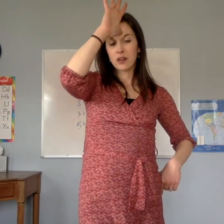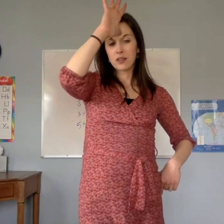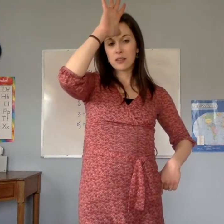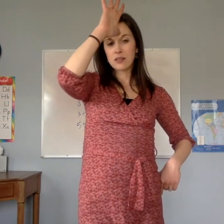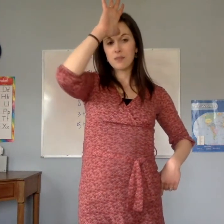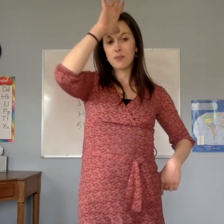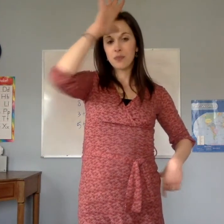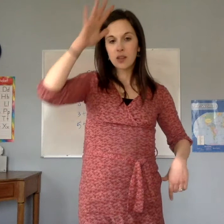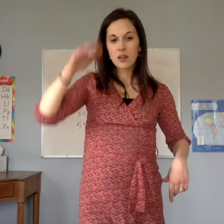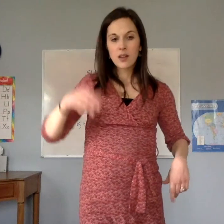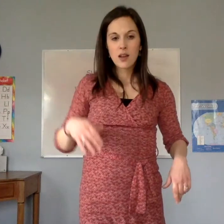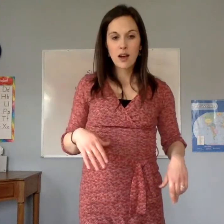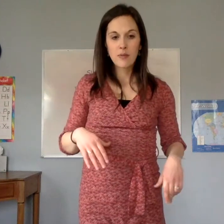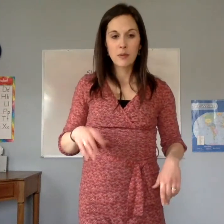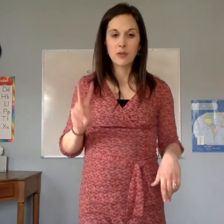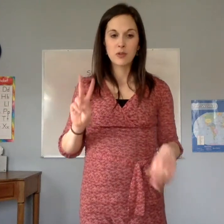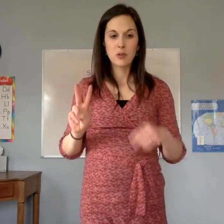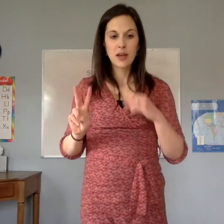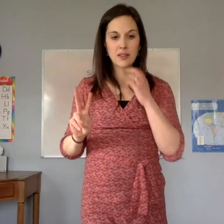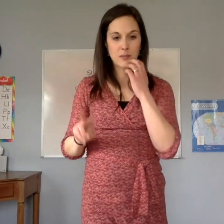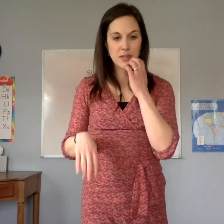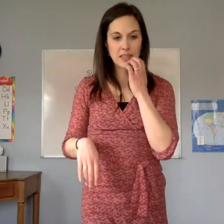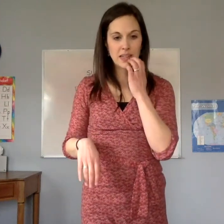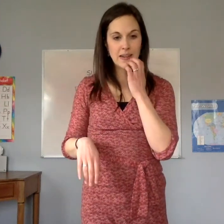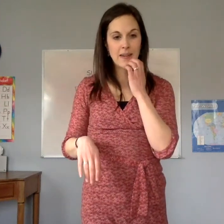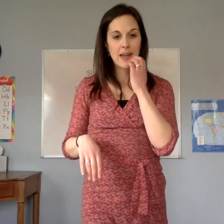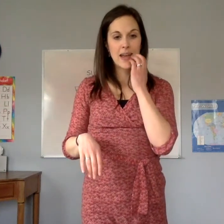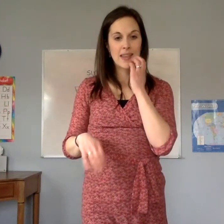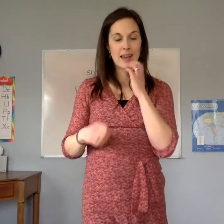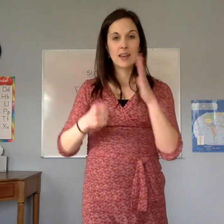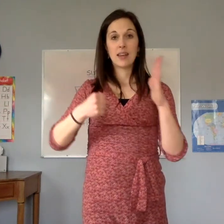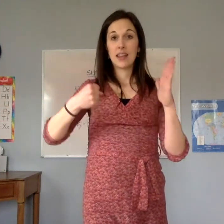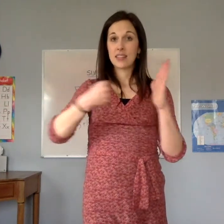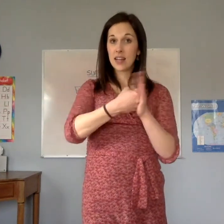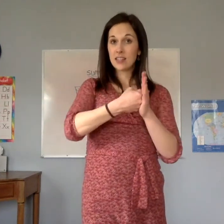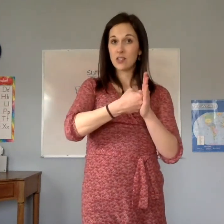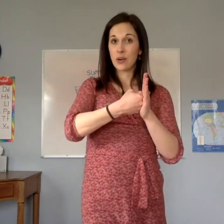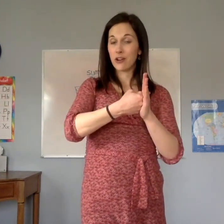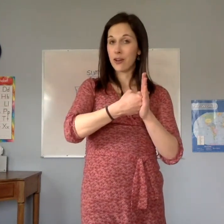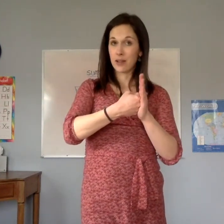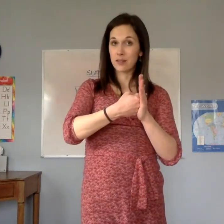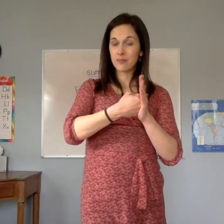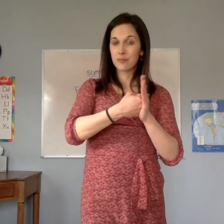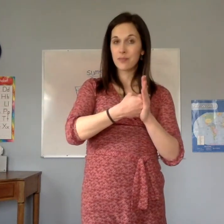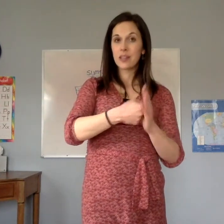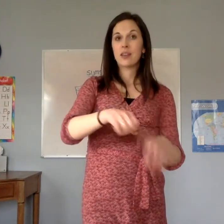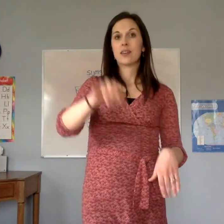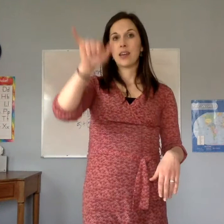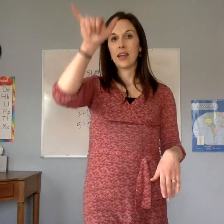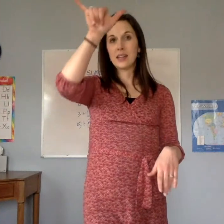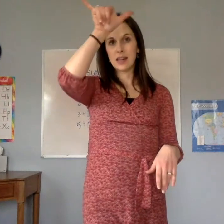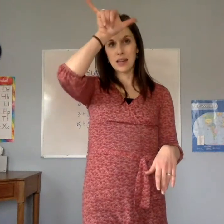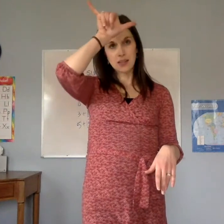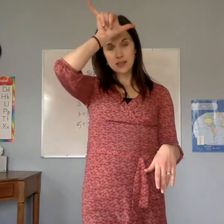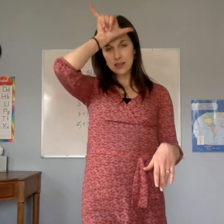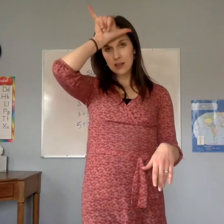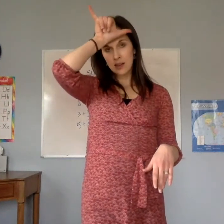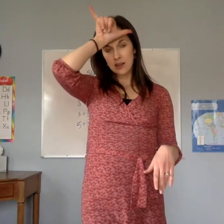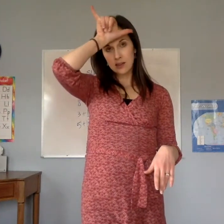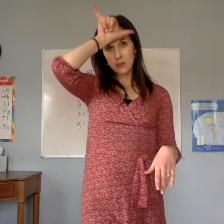patriarchs. Then we do 2000 BC, and then Hittites, you hit your hand. Canaanites is the